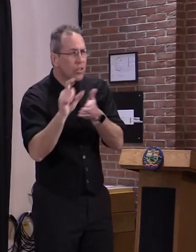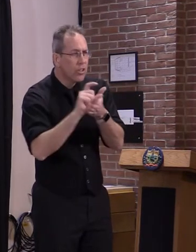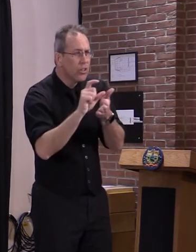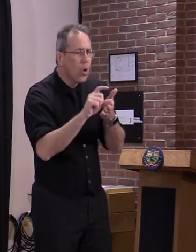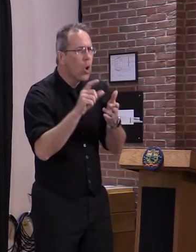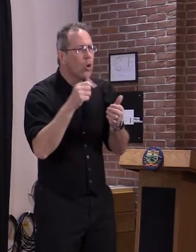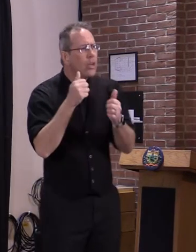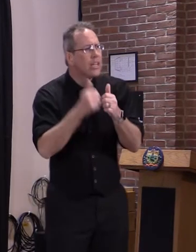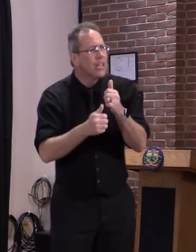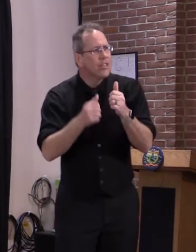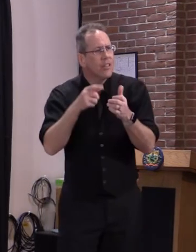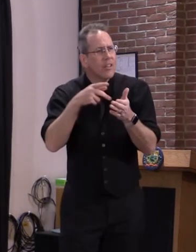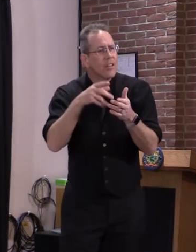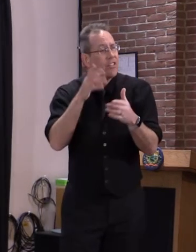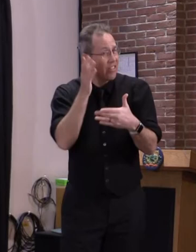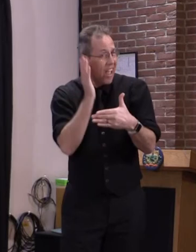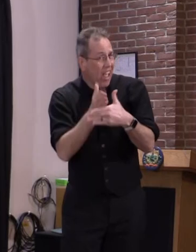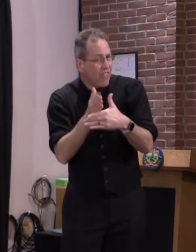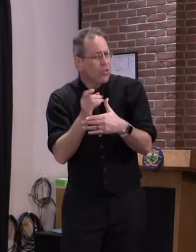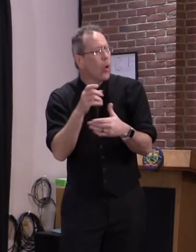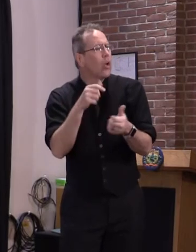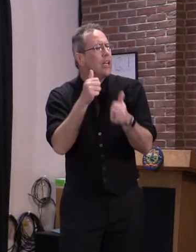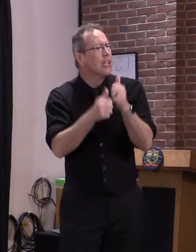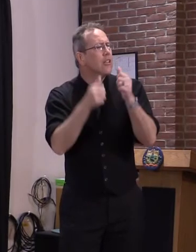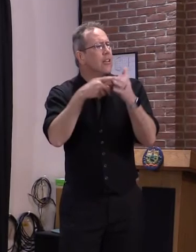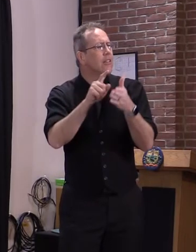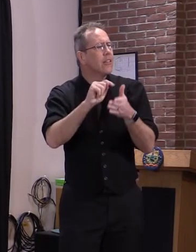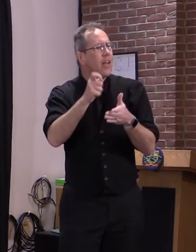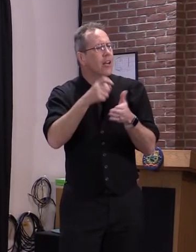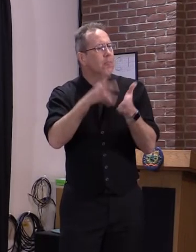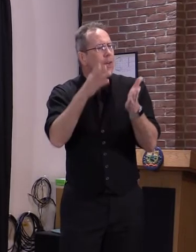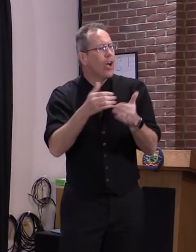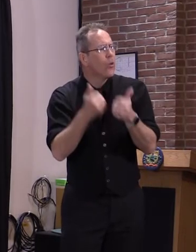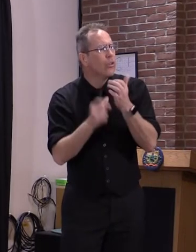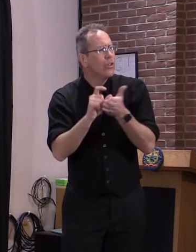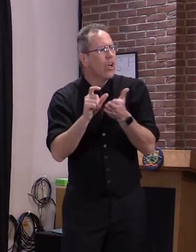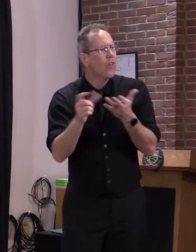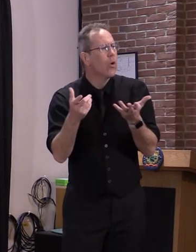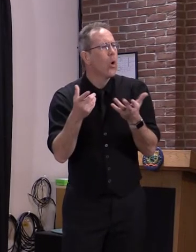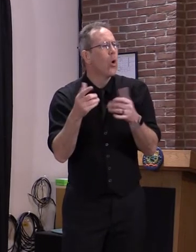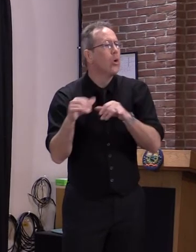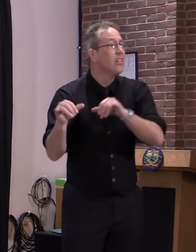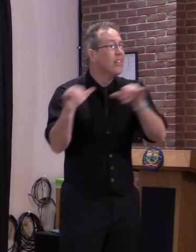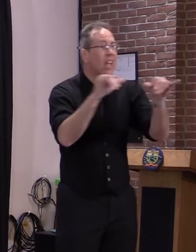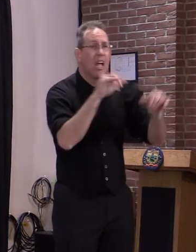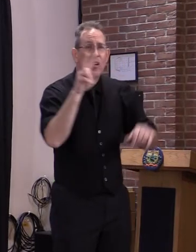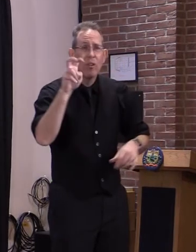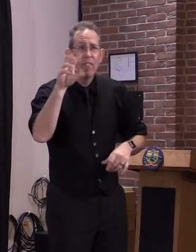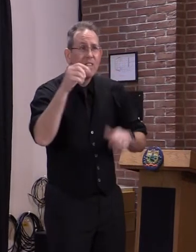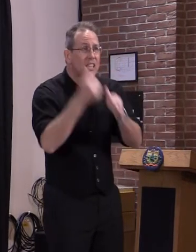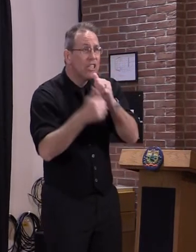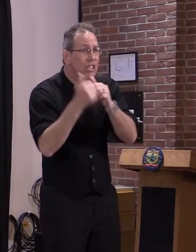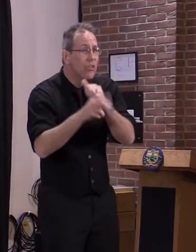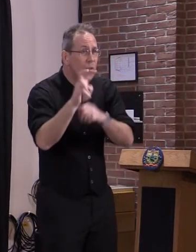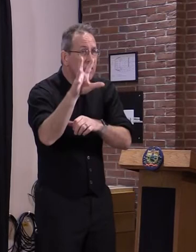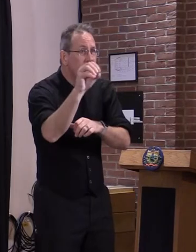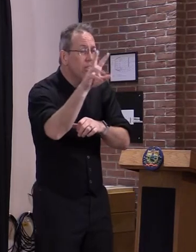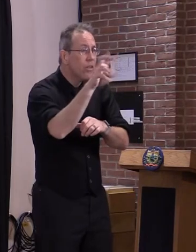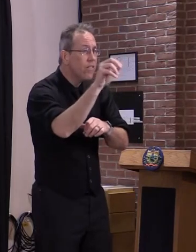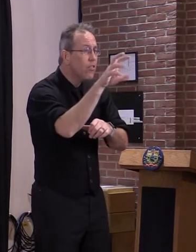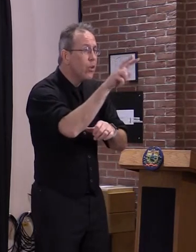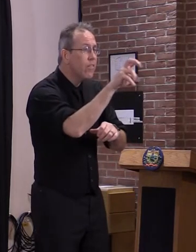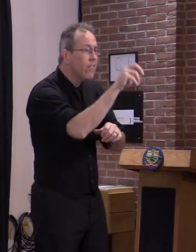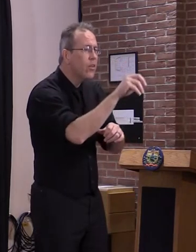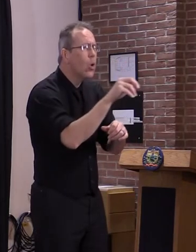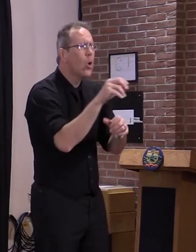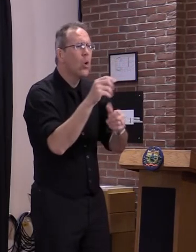would it be prorated based on what you paid, or is this just a blanket $250-ish check to every residential taxpayer?